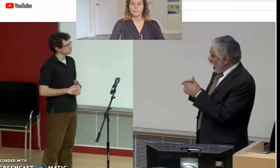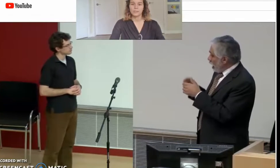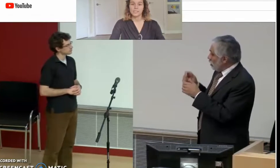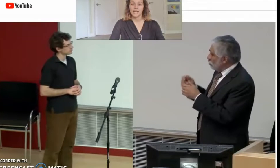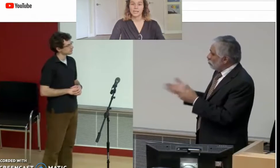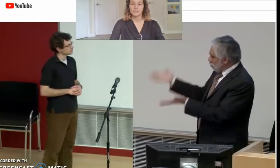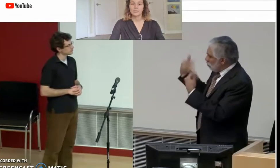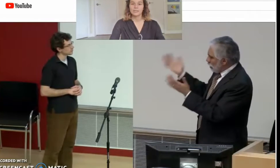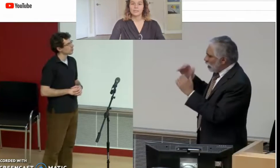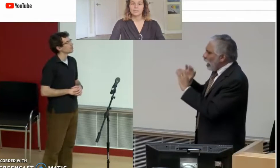who can sign